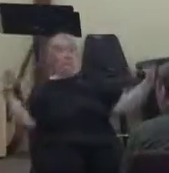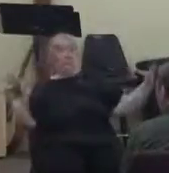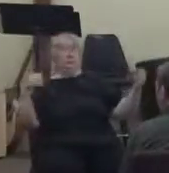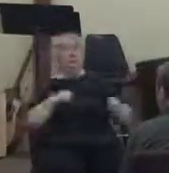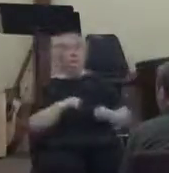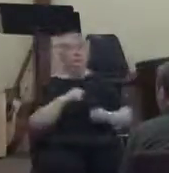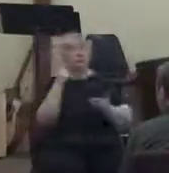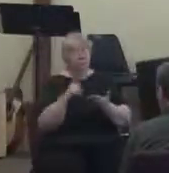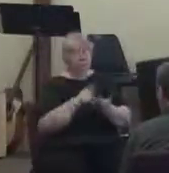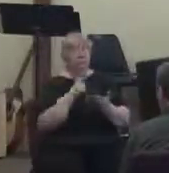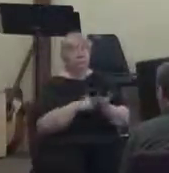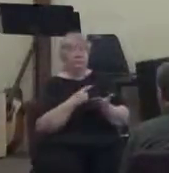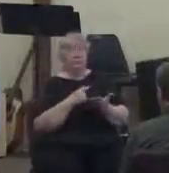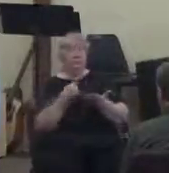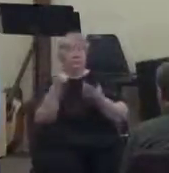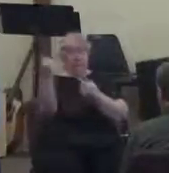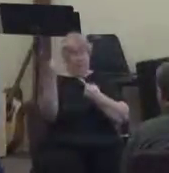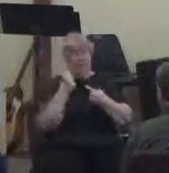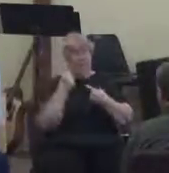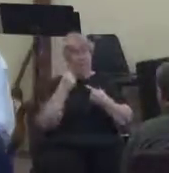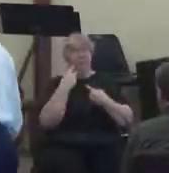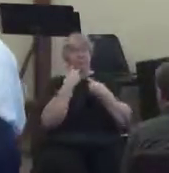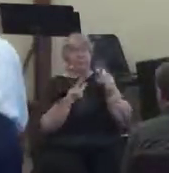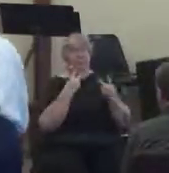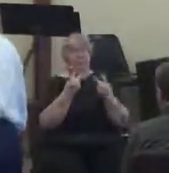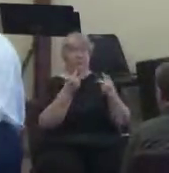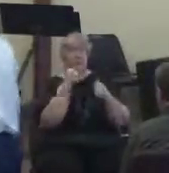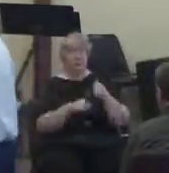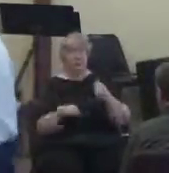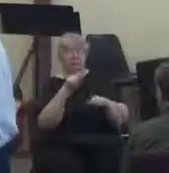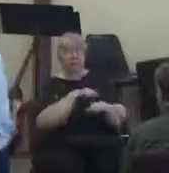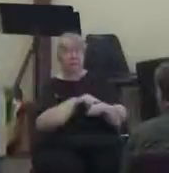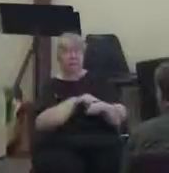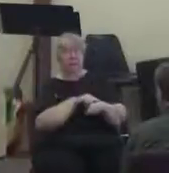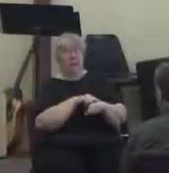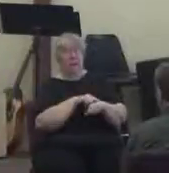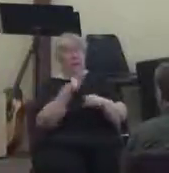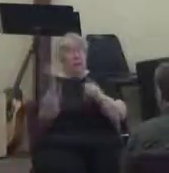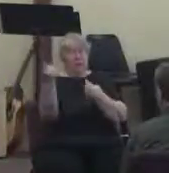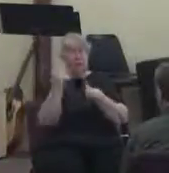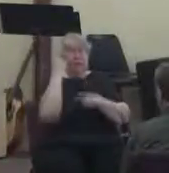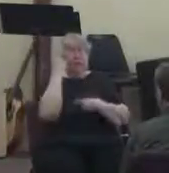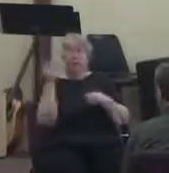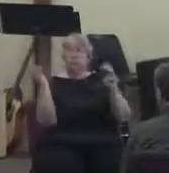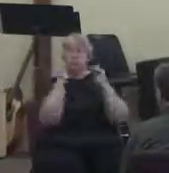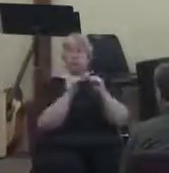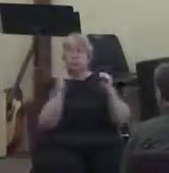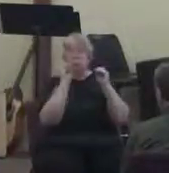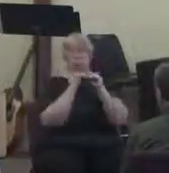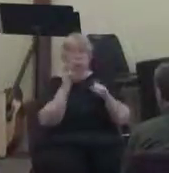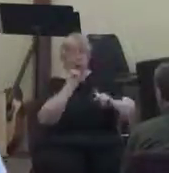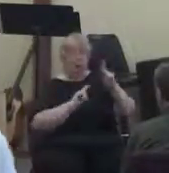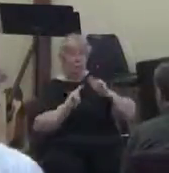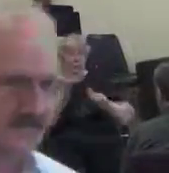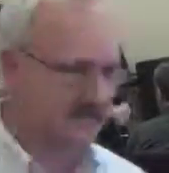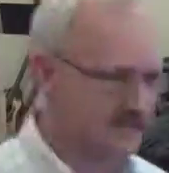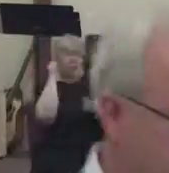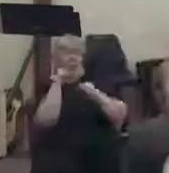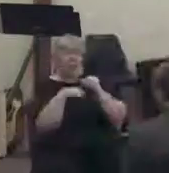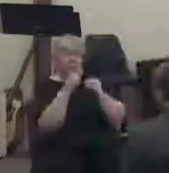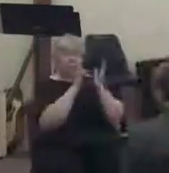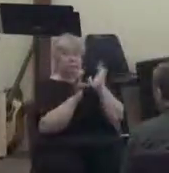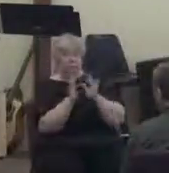and visit you guys. And every time I come, I see more and more people hearing about Jesus and